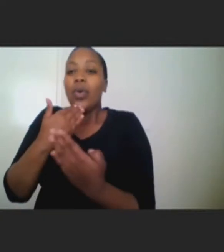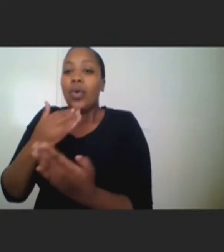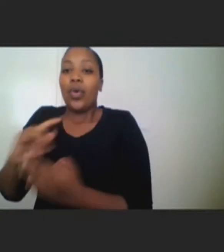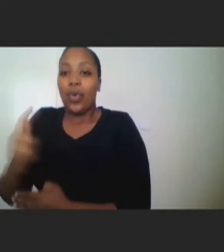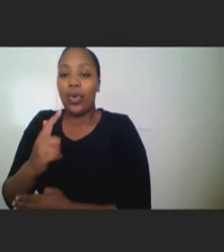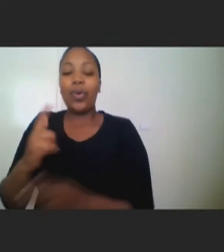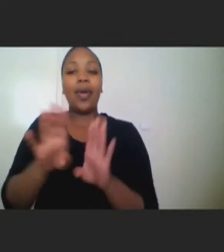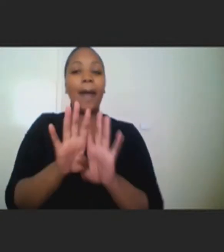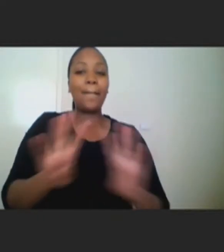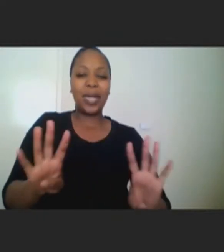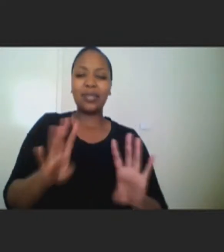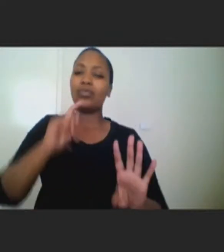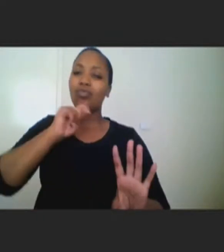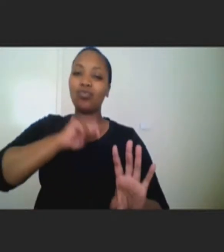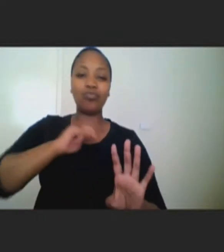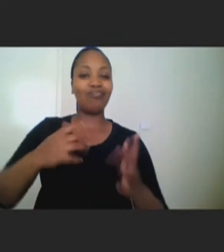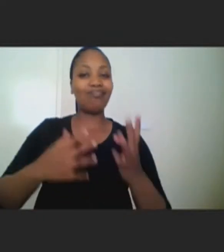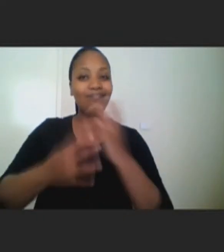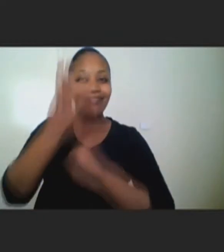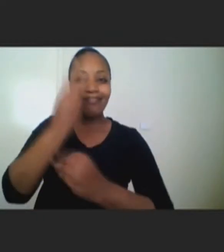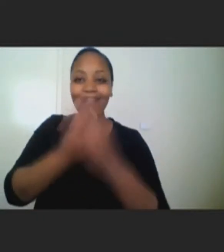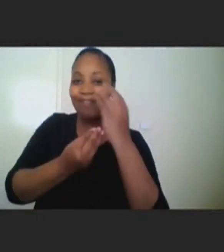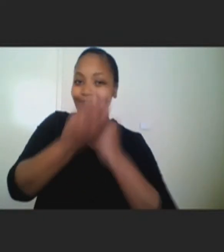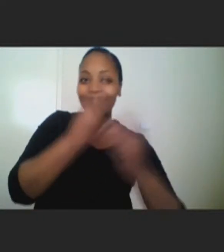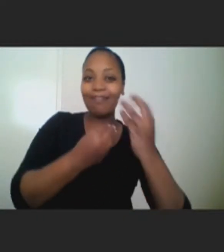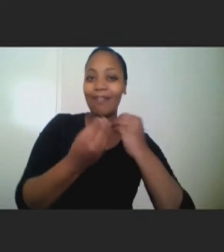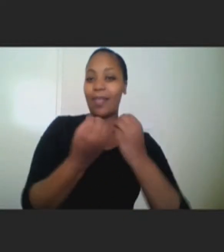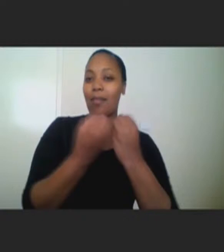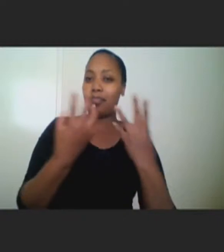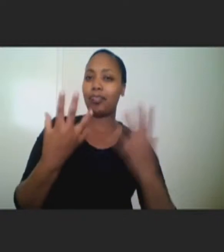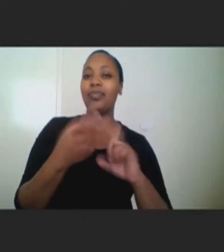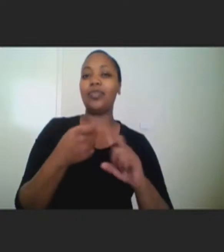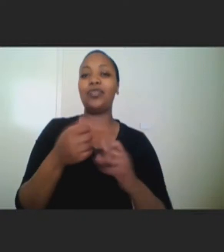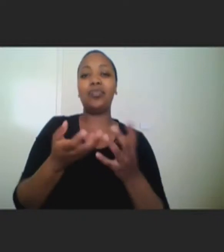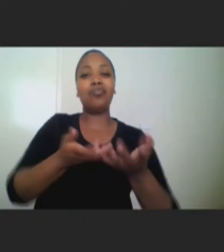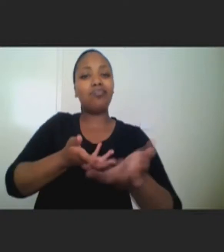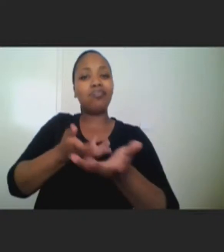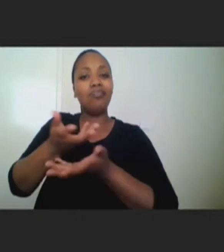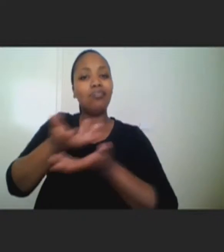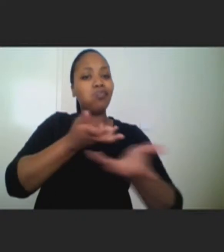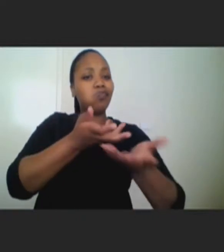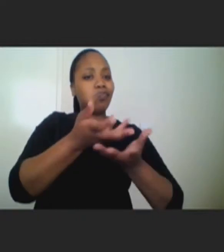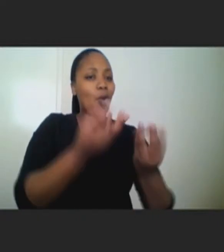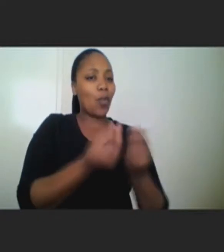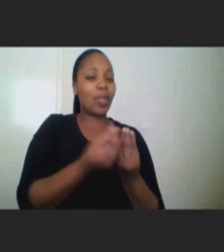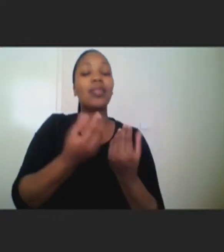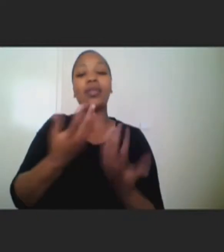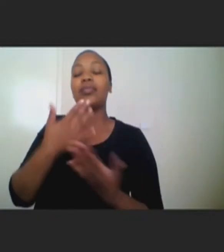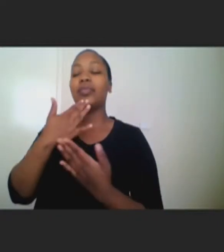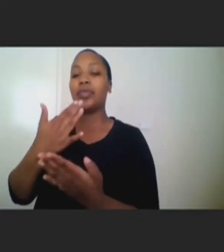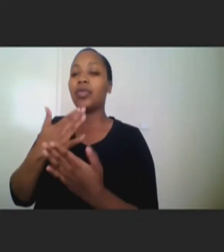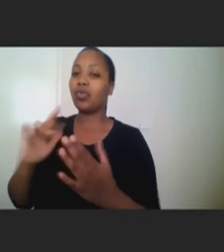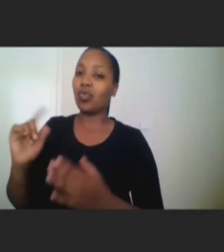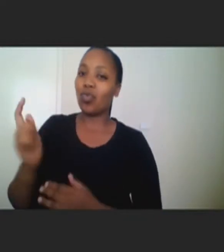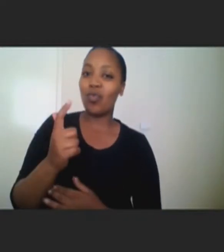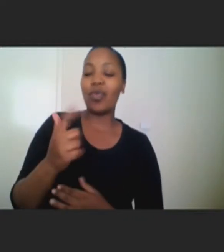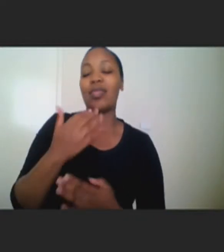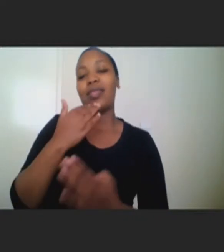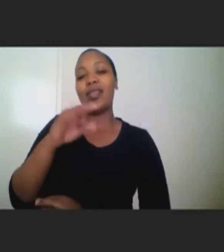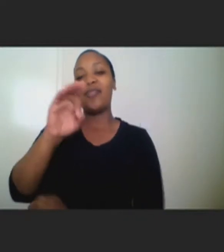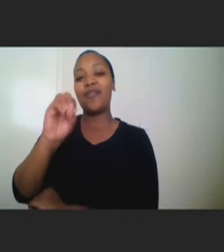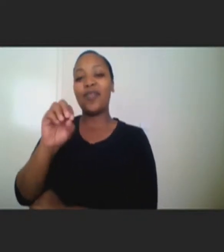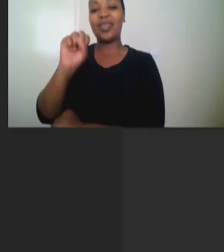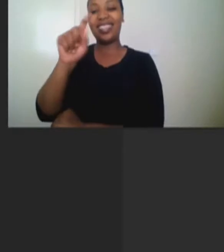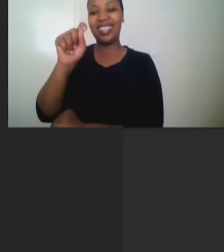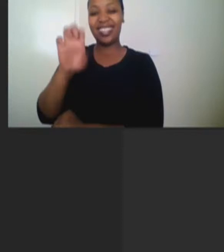the members of the public have gained a lot from this interaction. No further ado. Thank you very much, Foster. I'm sure you can